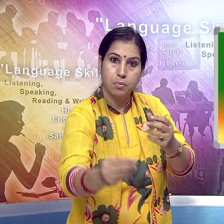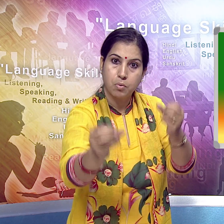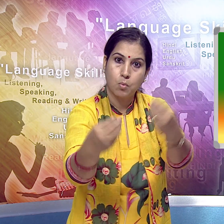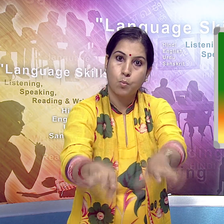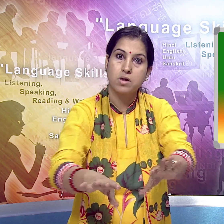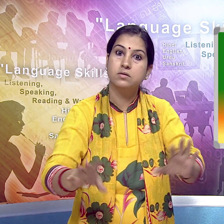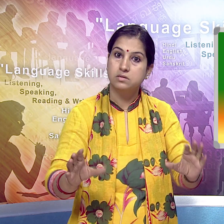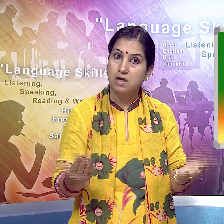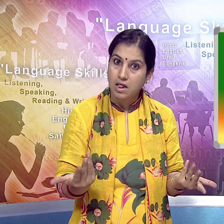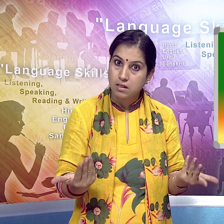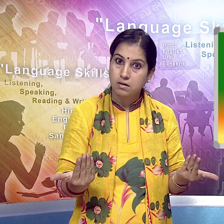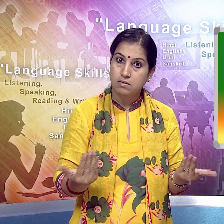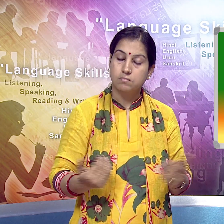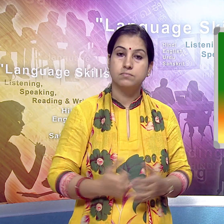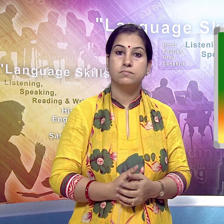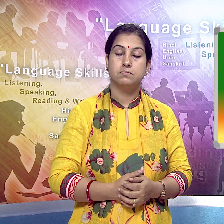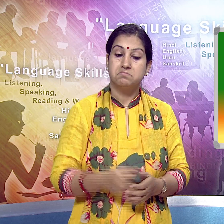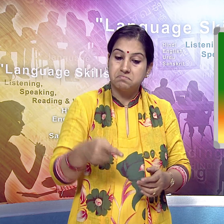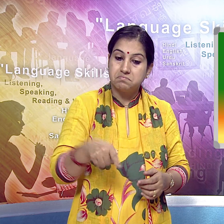it itself.